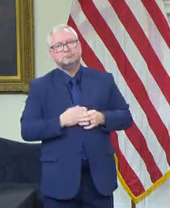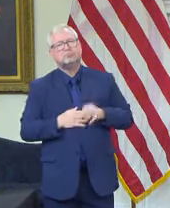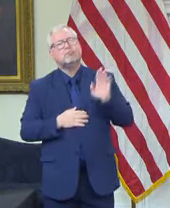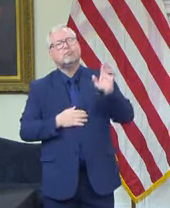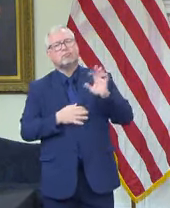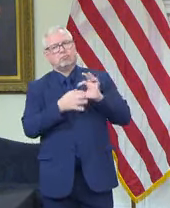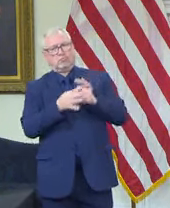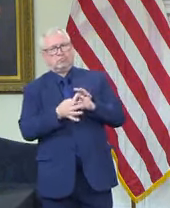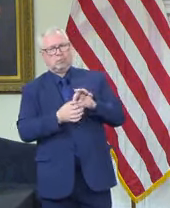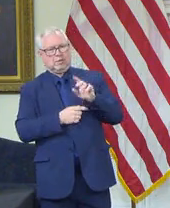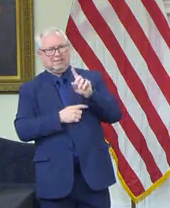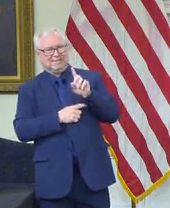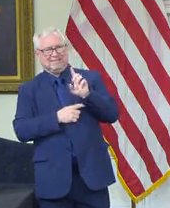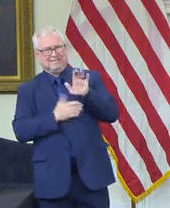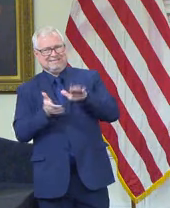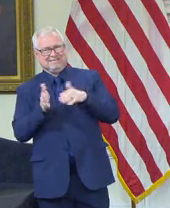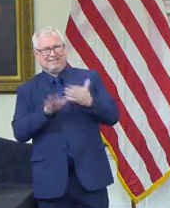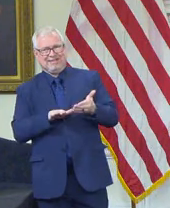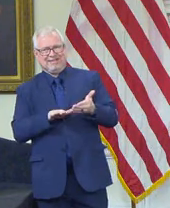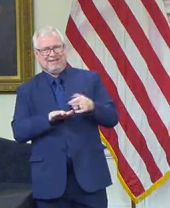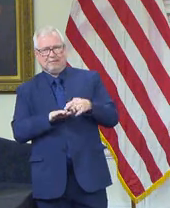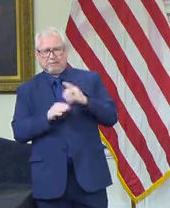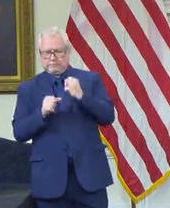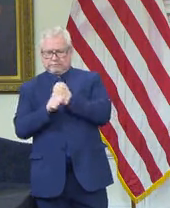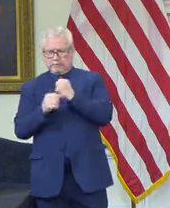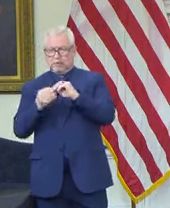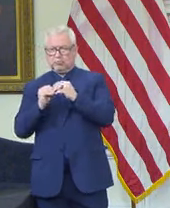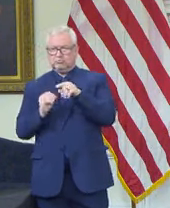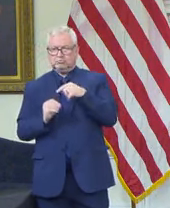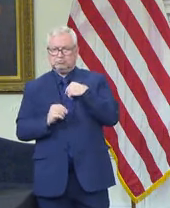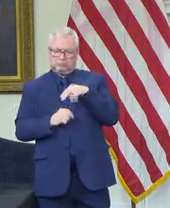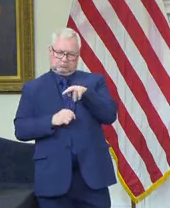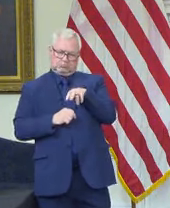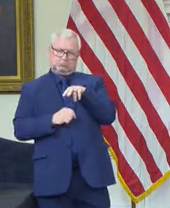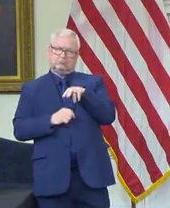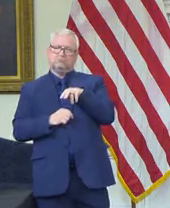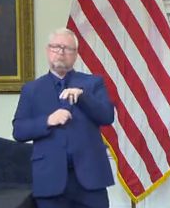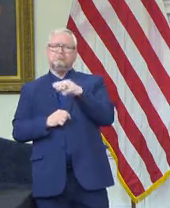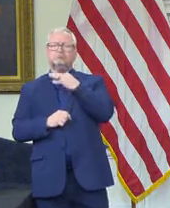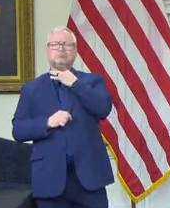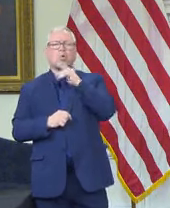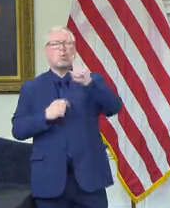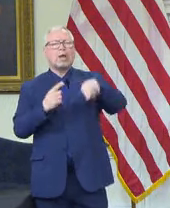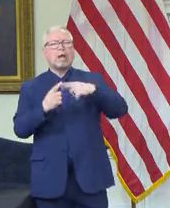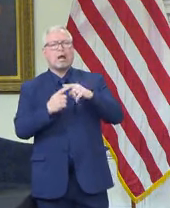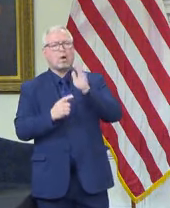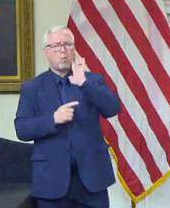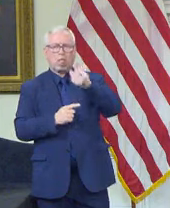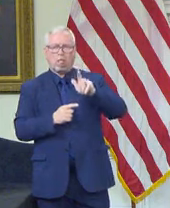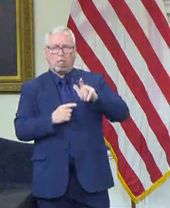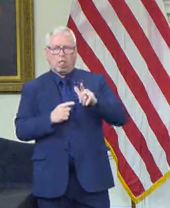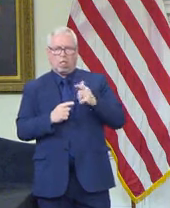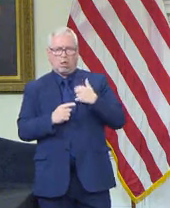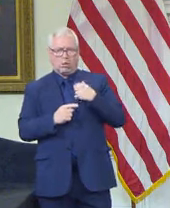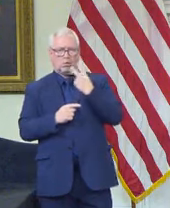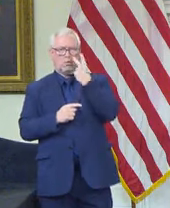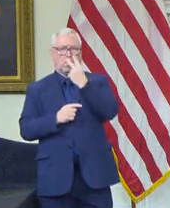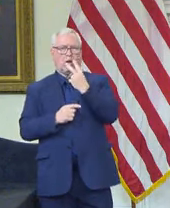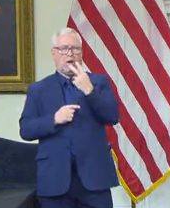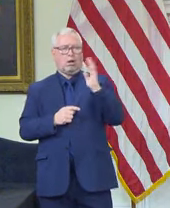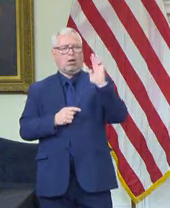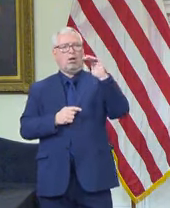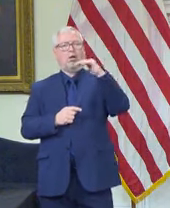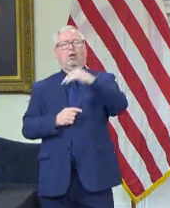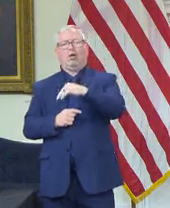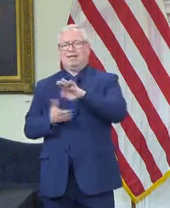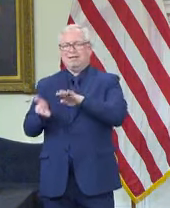all projecting that peak to happen and it start to subside? Do you want to take a shot at that one, Ted? It's like typically, the